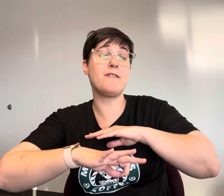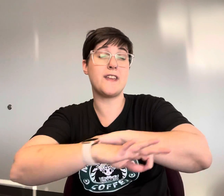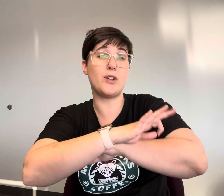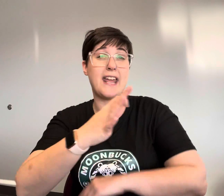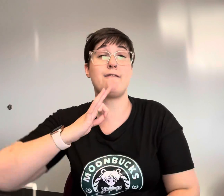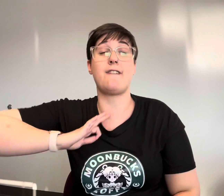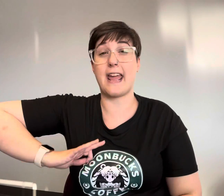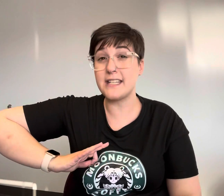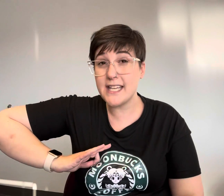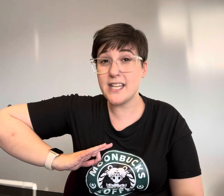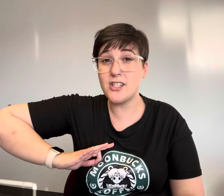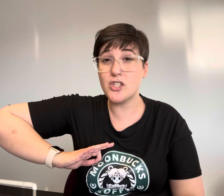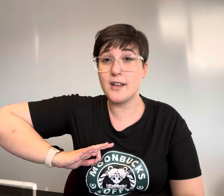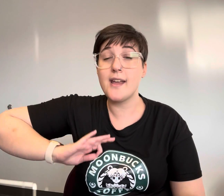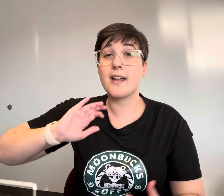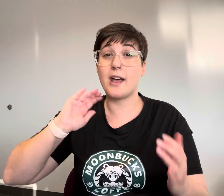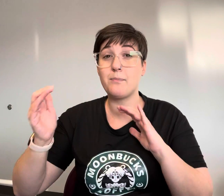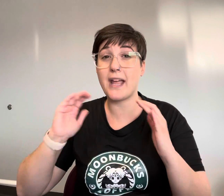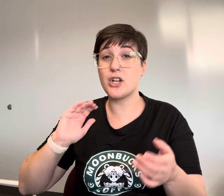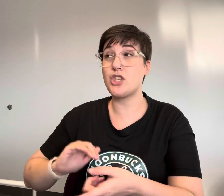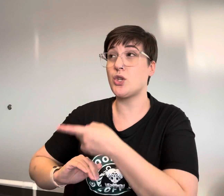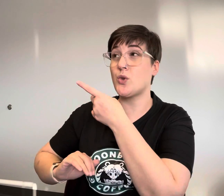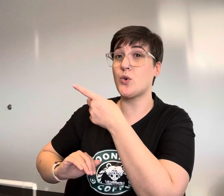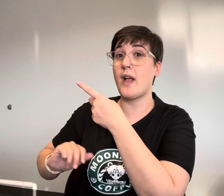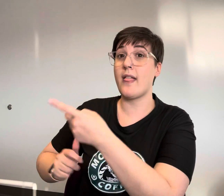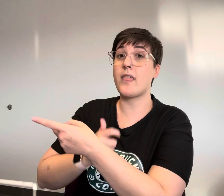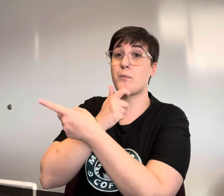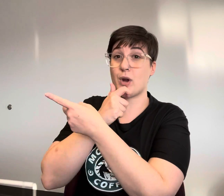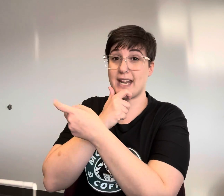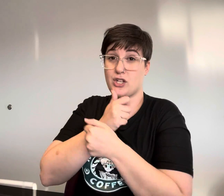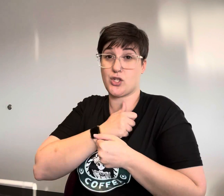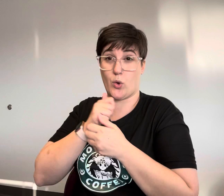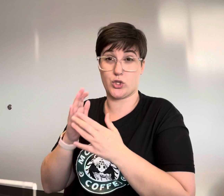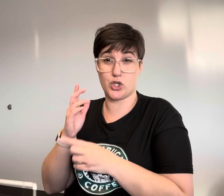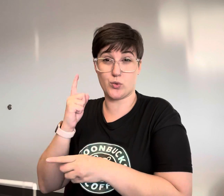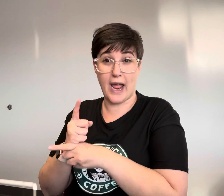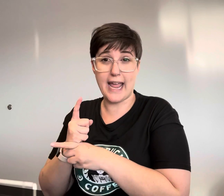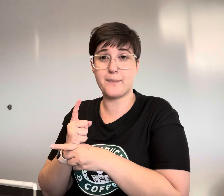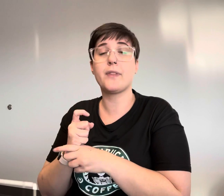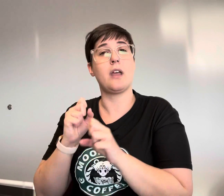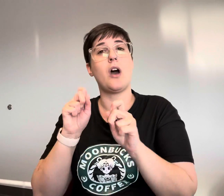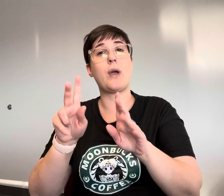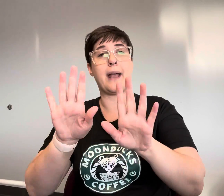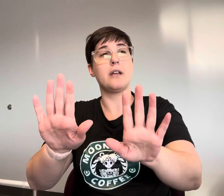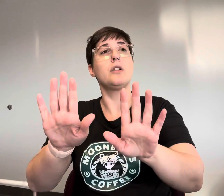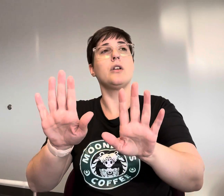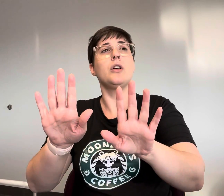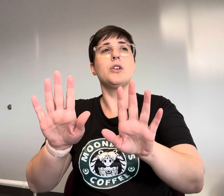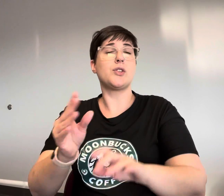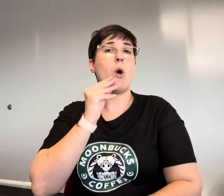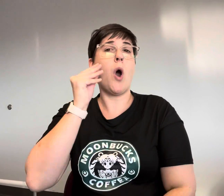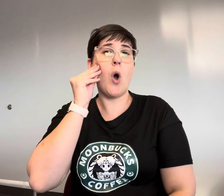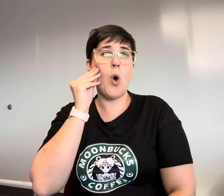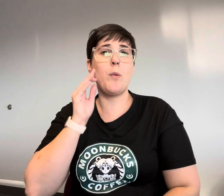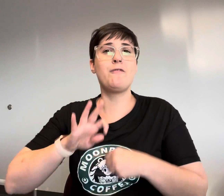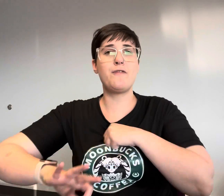field advantage compared to the British soldiers, right? Okay, so home